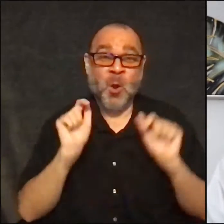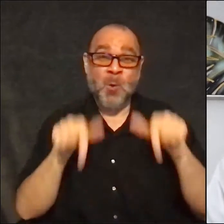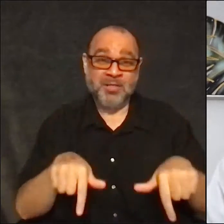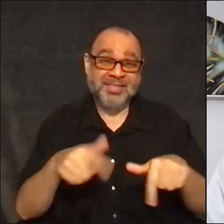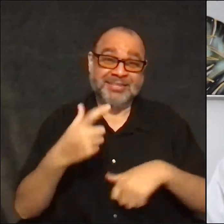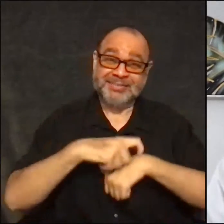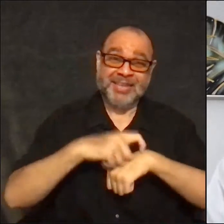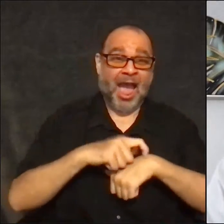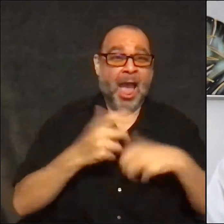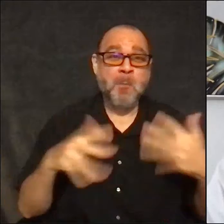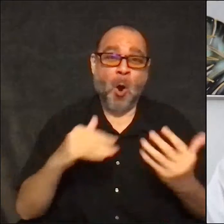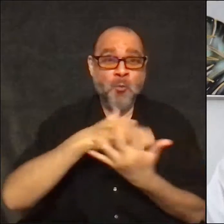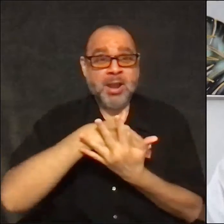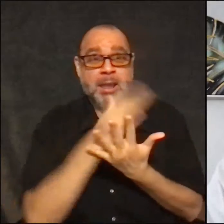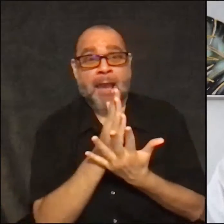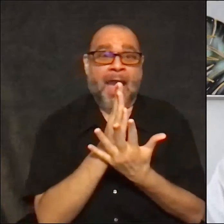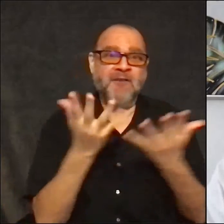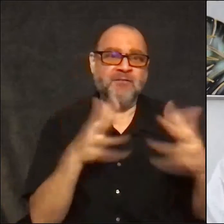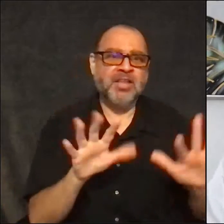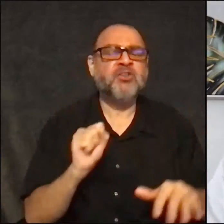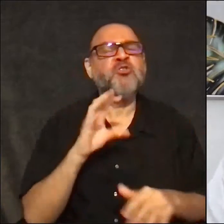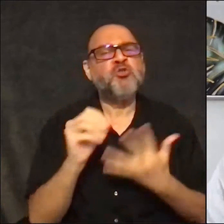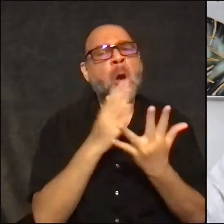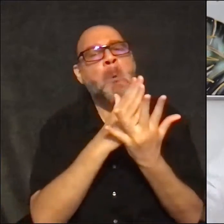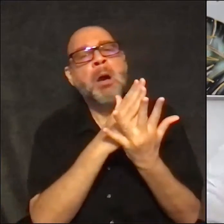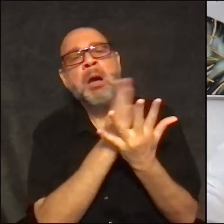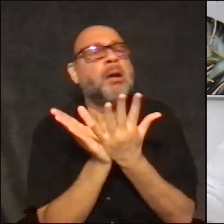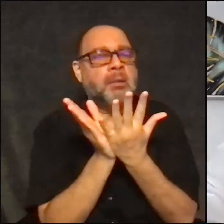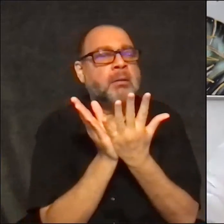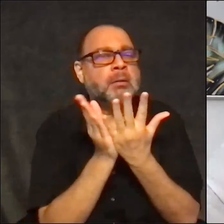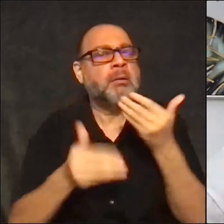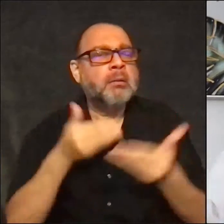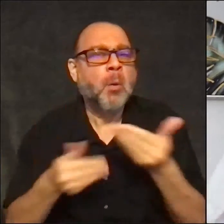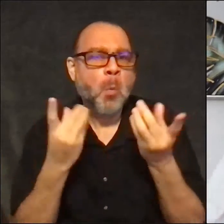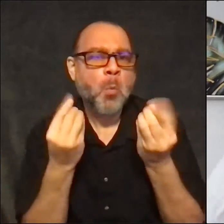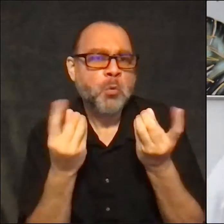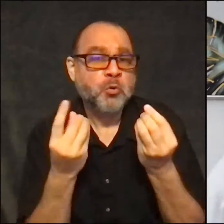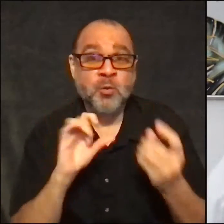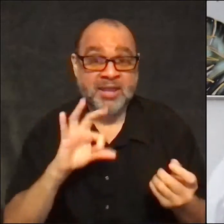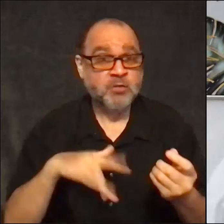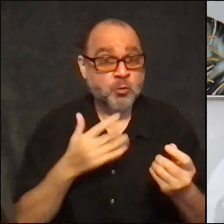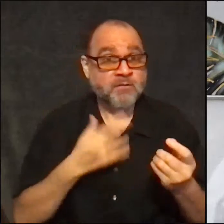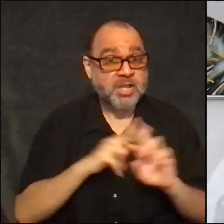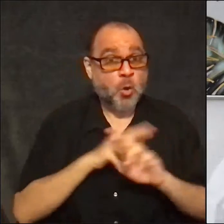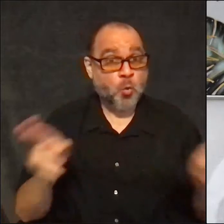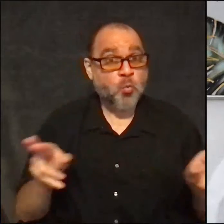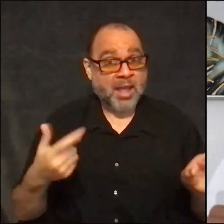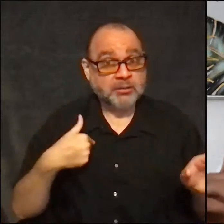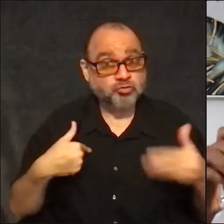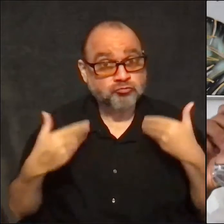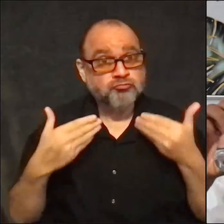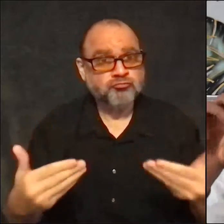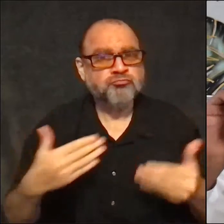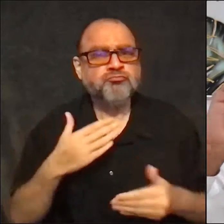already. If I can go ahead and continue with the second piece, please put in continue into the chat box. If that's okay for me to continue,